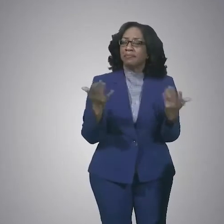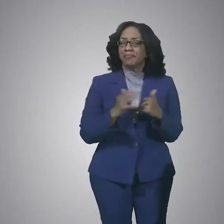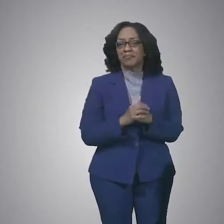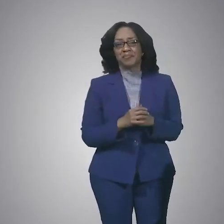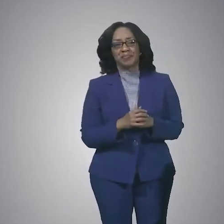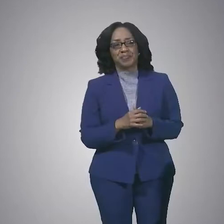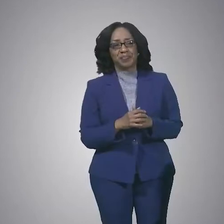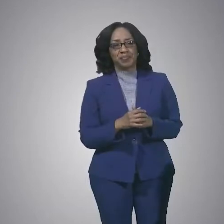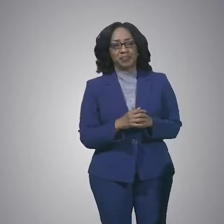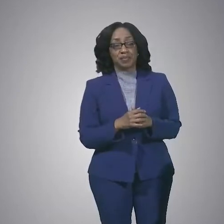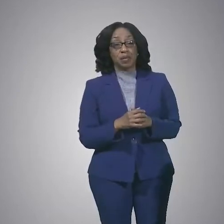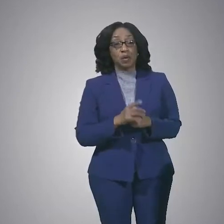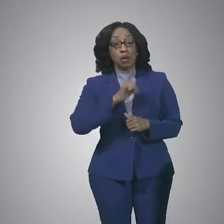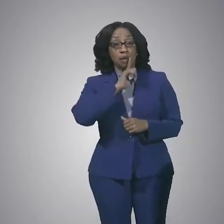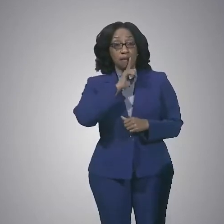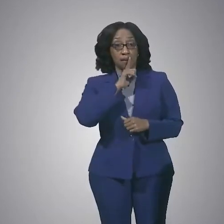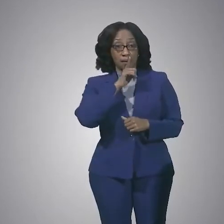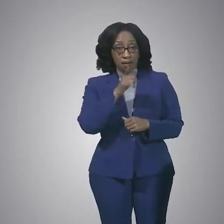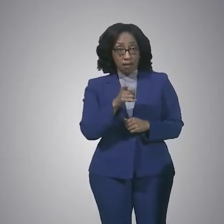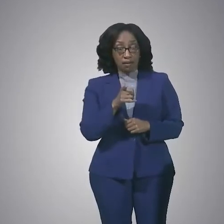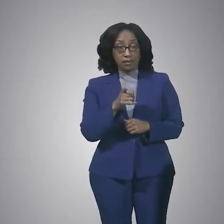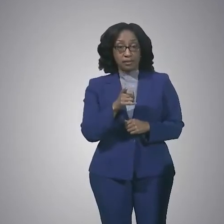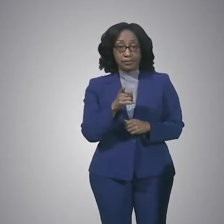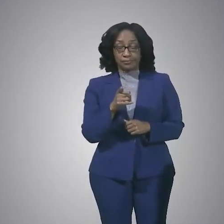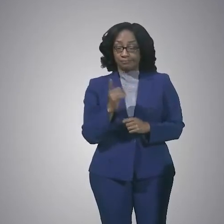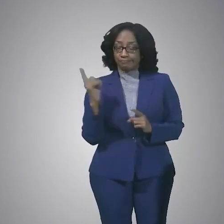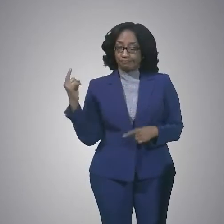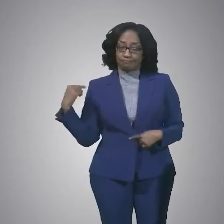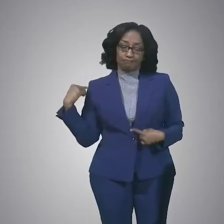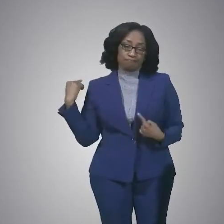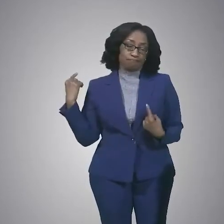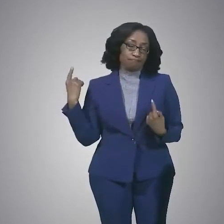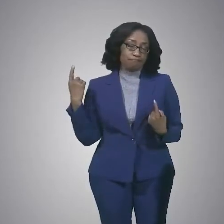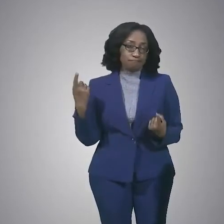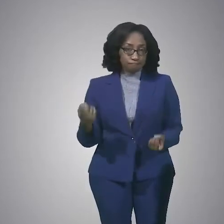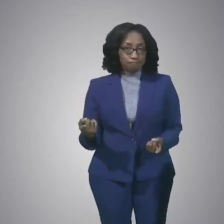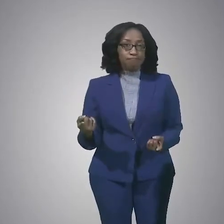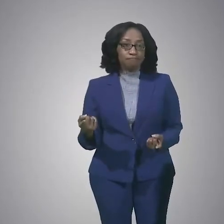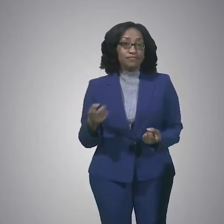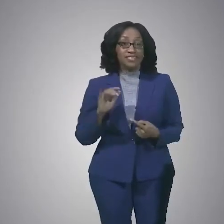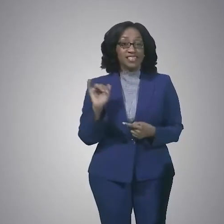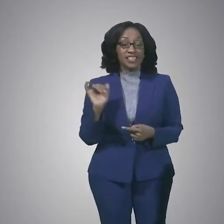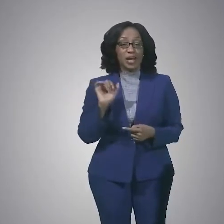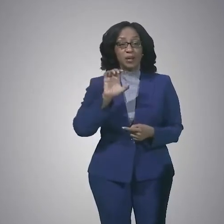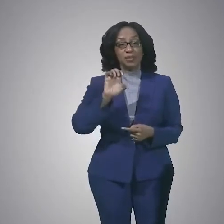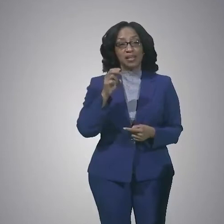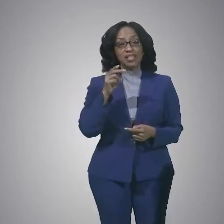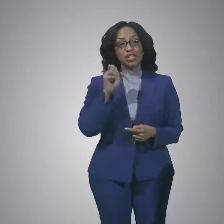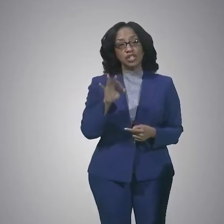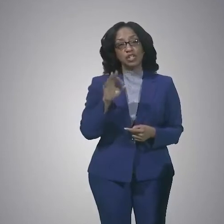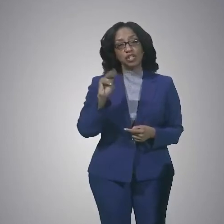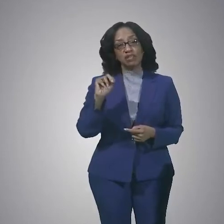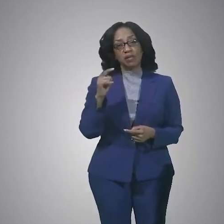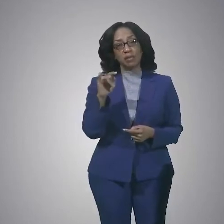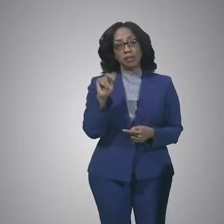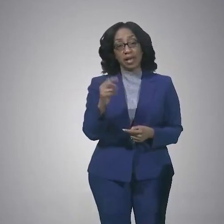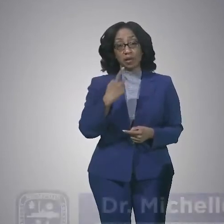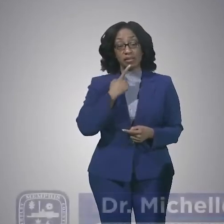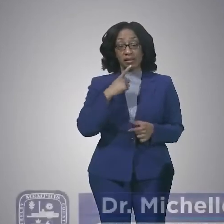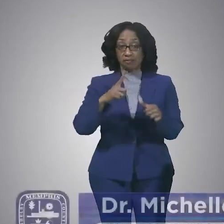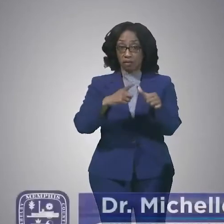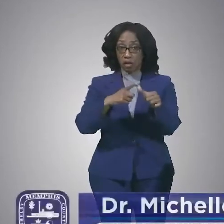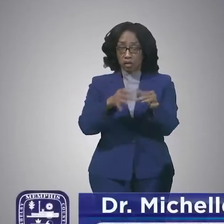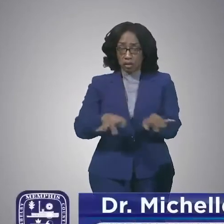question. So actually, we would continue to say what we've been saying, what Chief McGowen just brought up. The first thing is to know your